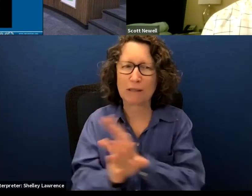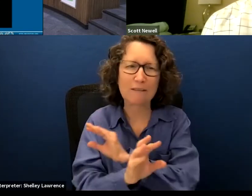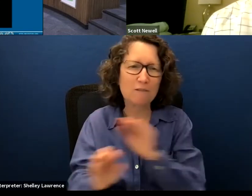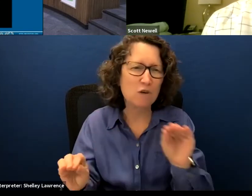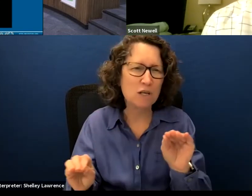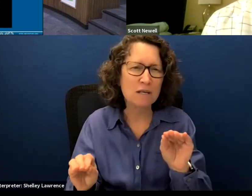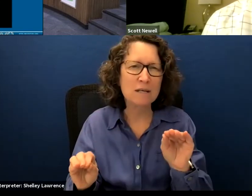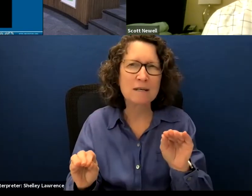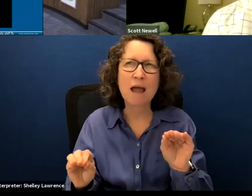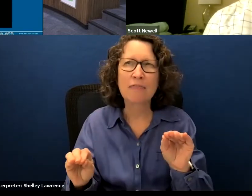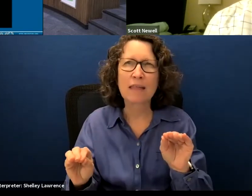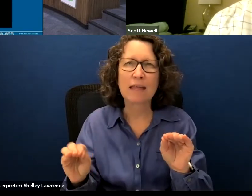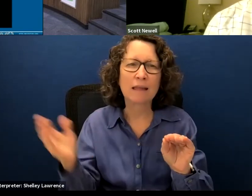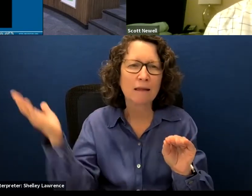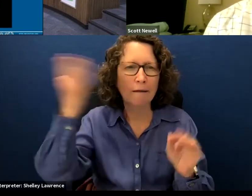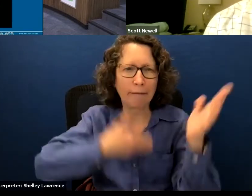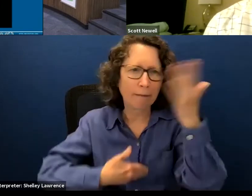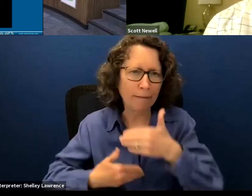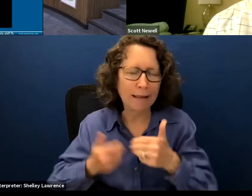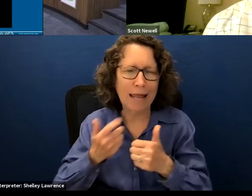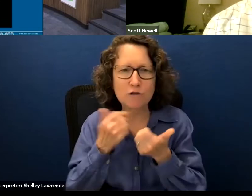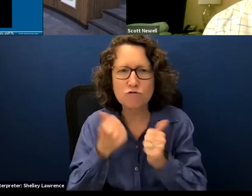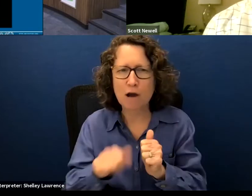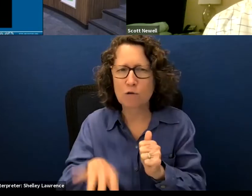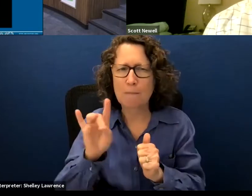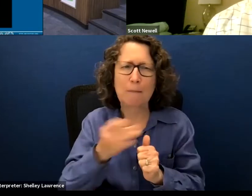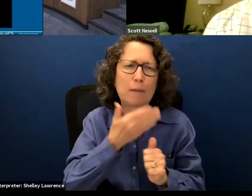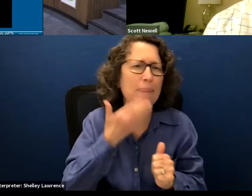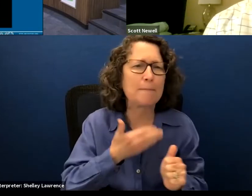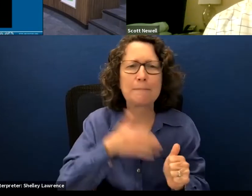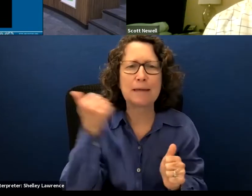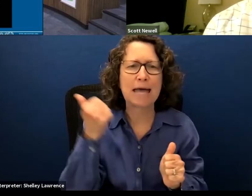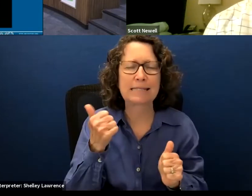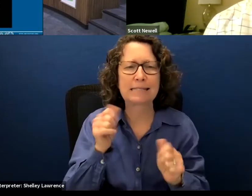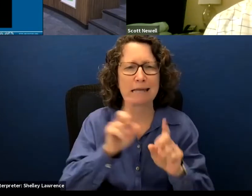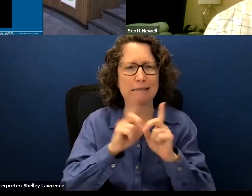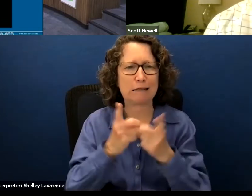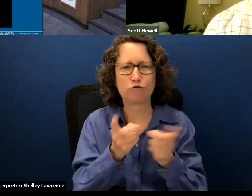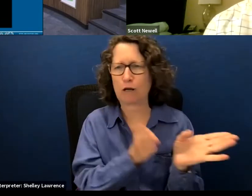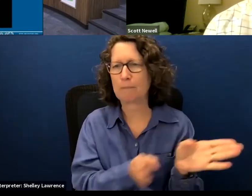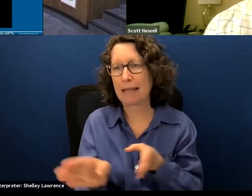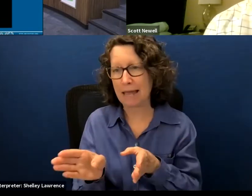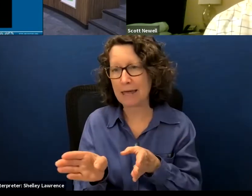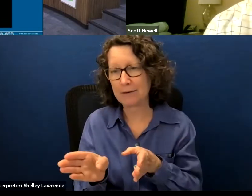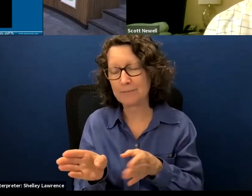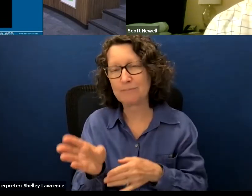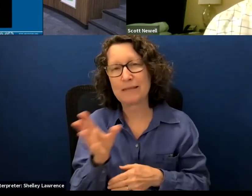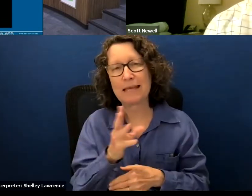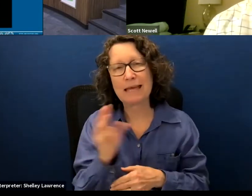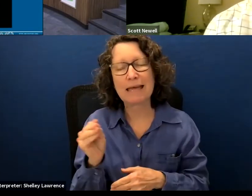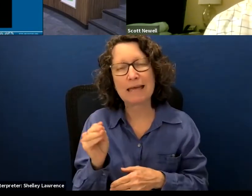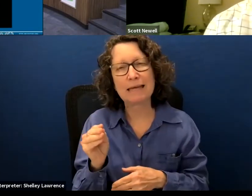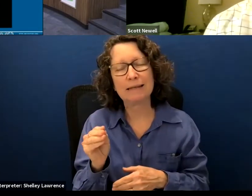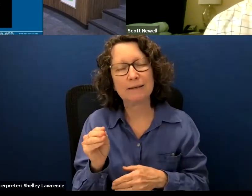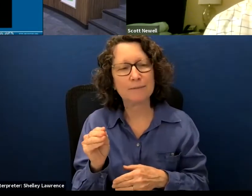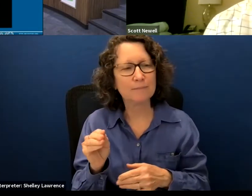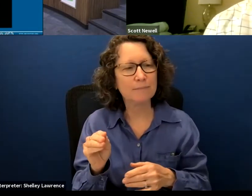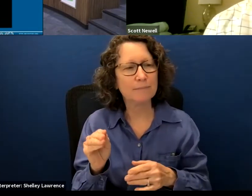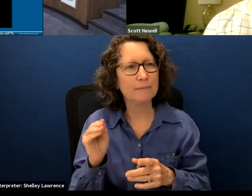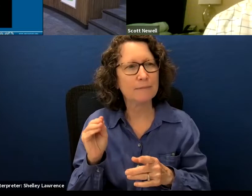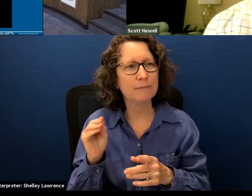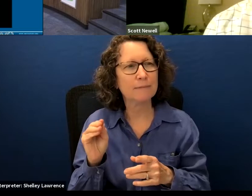stone unturned in the effort to come up with the best district plan. And as has